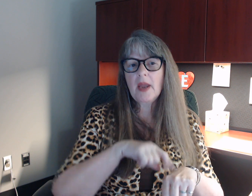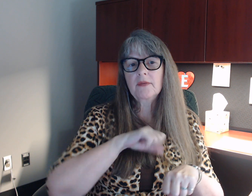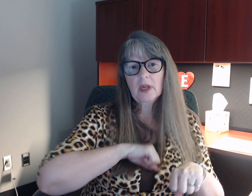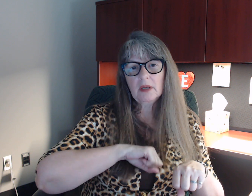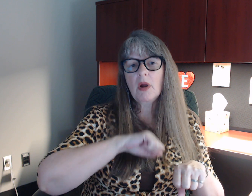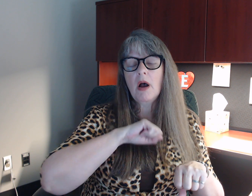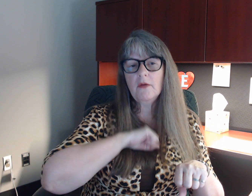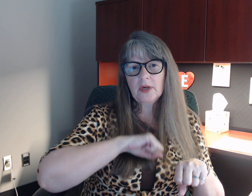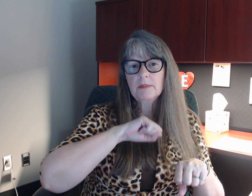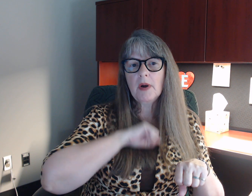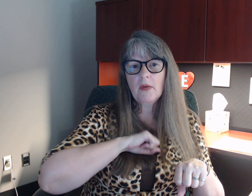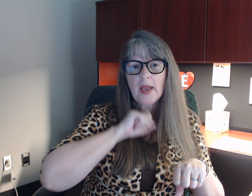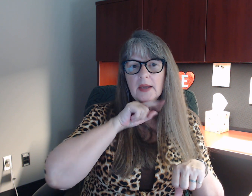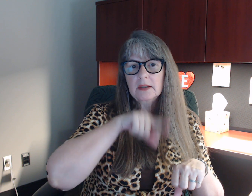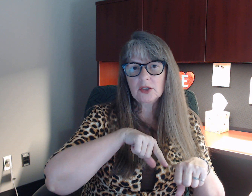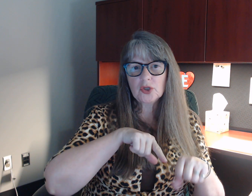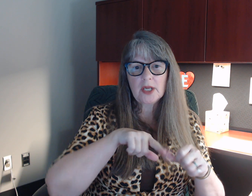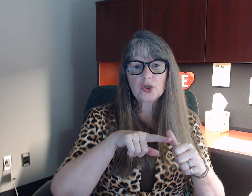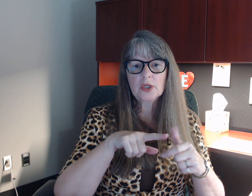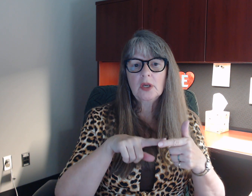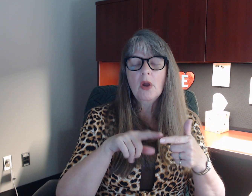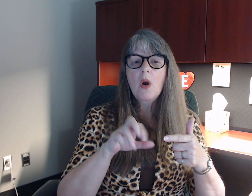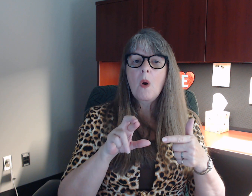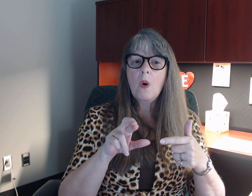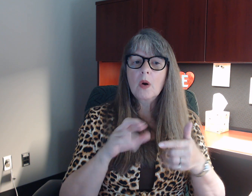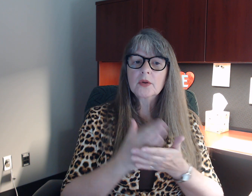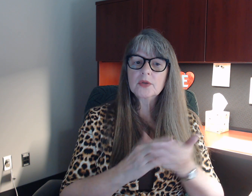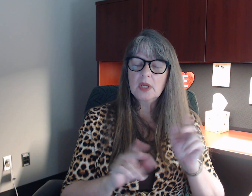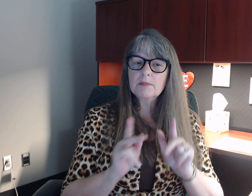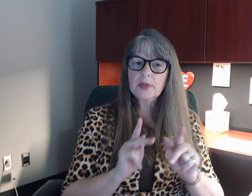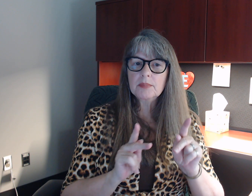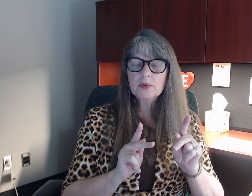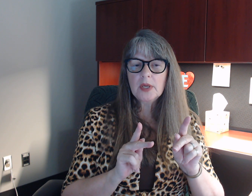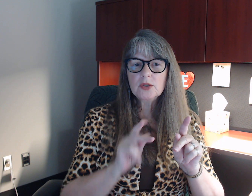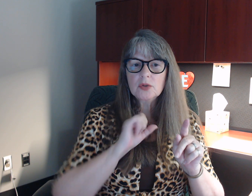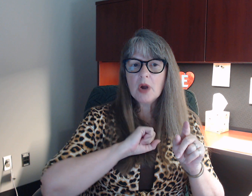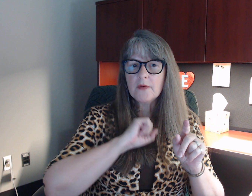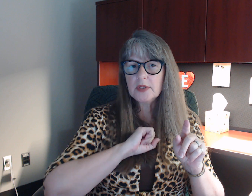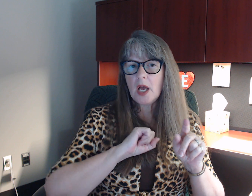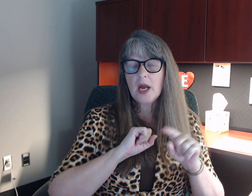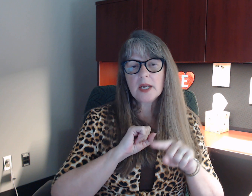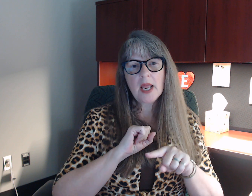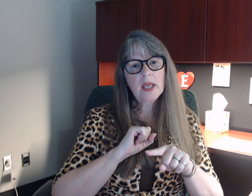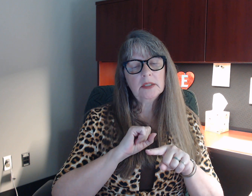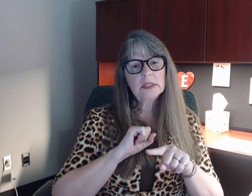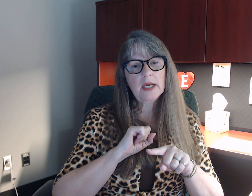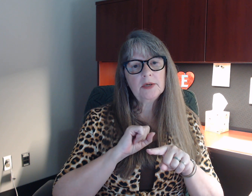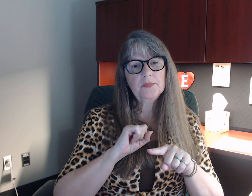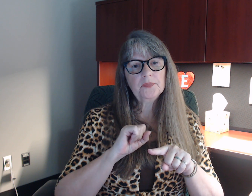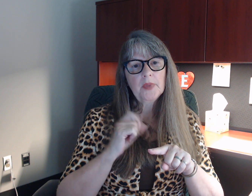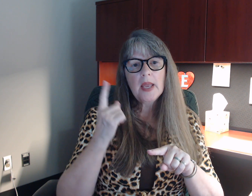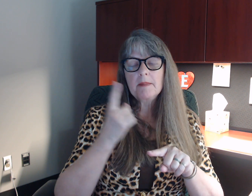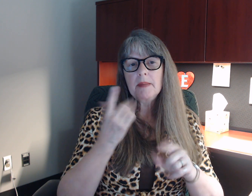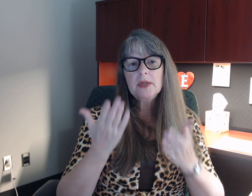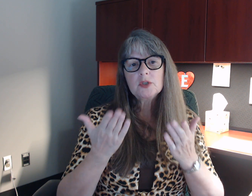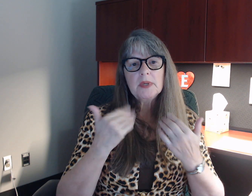keep coughing up all that congestion. Or there's some people that do cough a lot, and maybe it's because